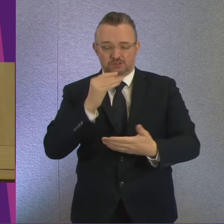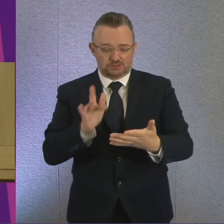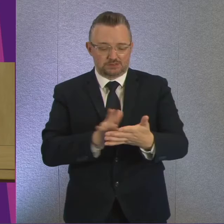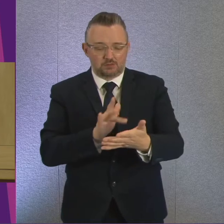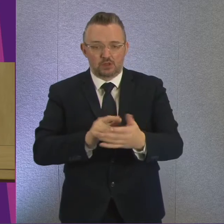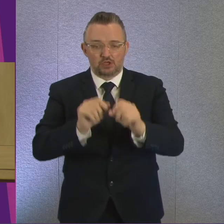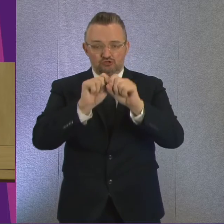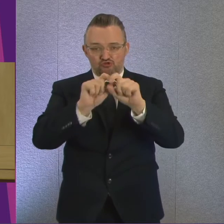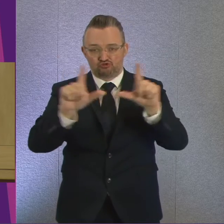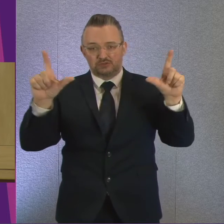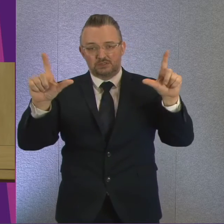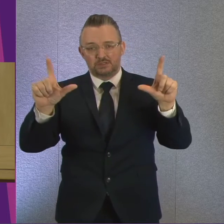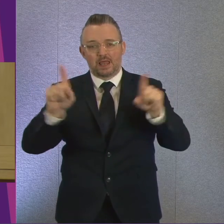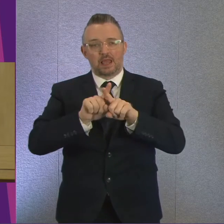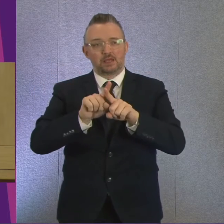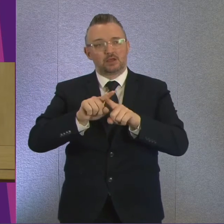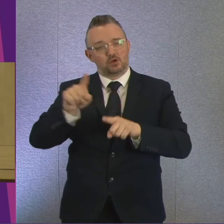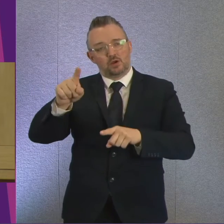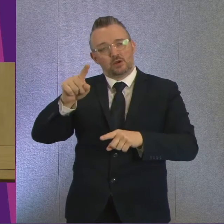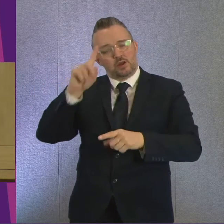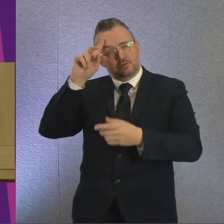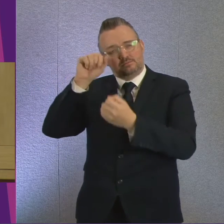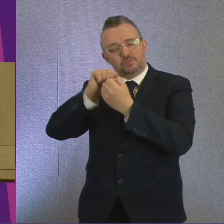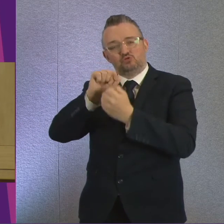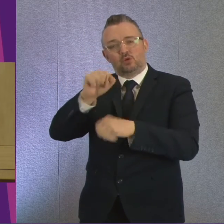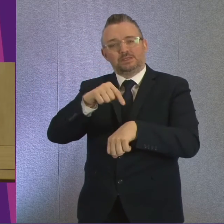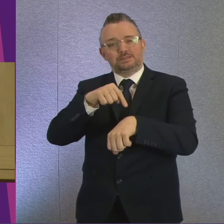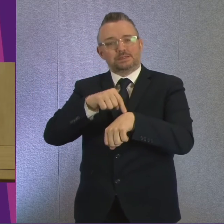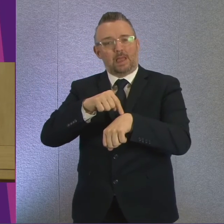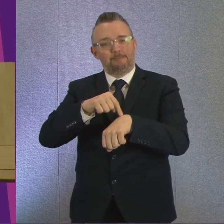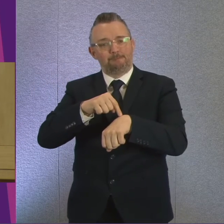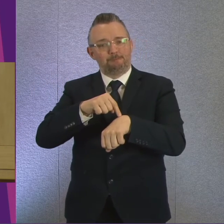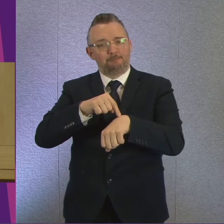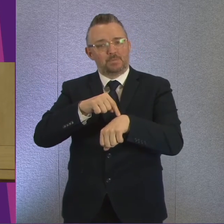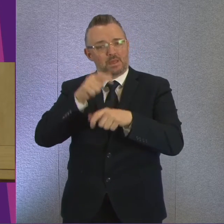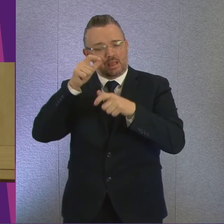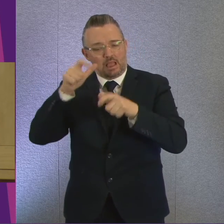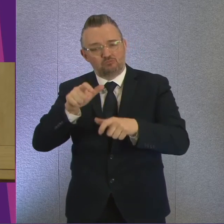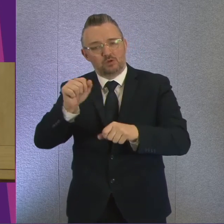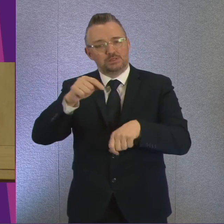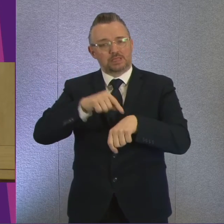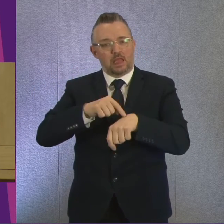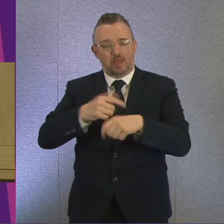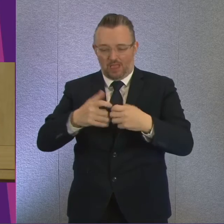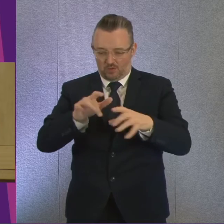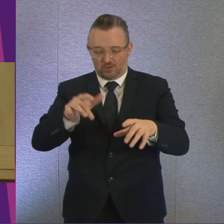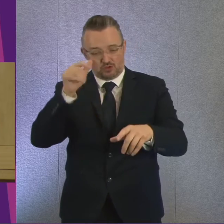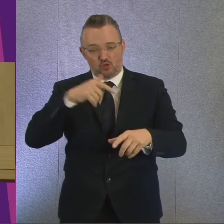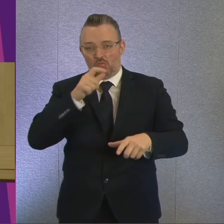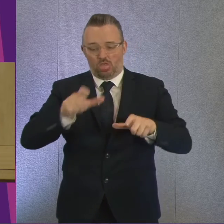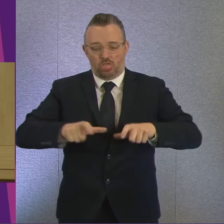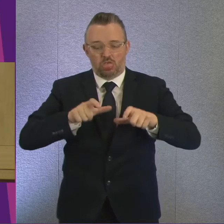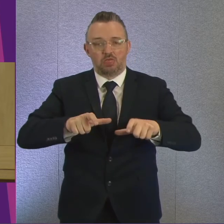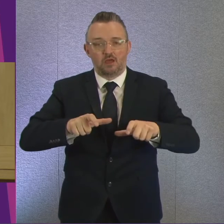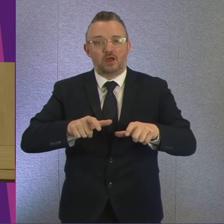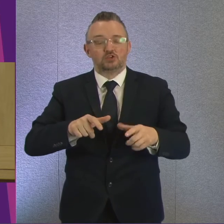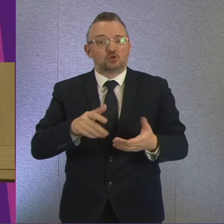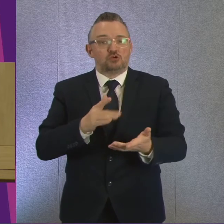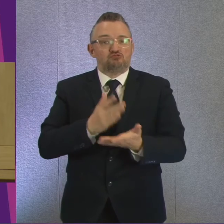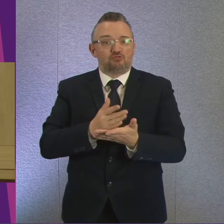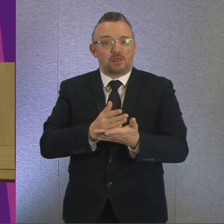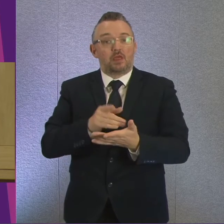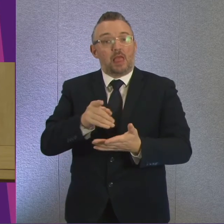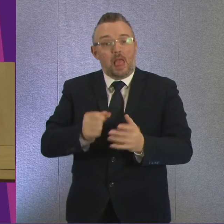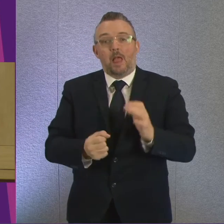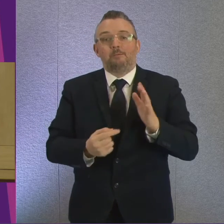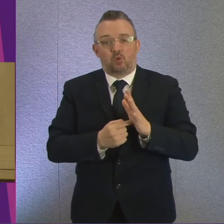The Mind Your Time resource will support mental and physical health online, and this is especially important now and will continue to